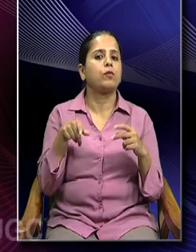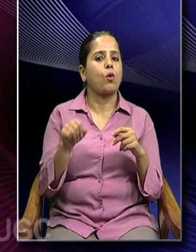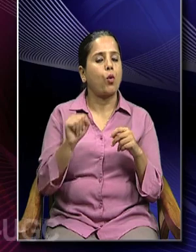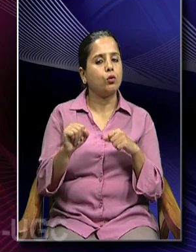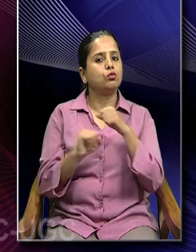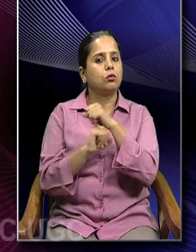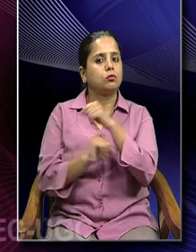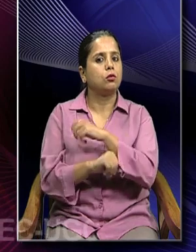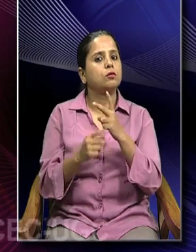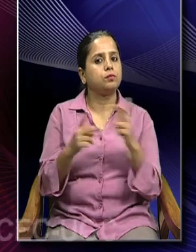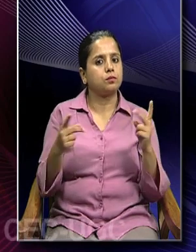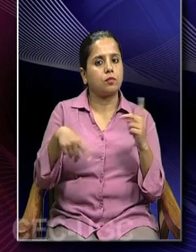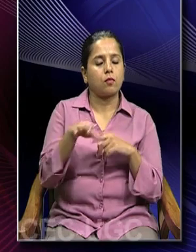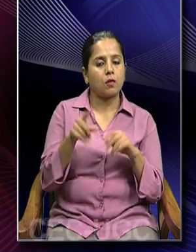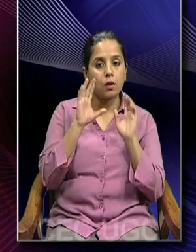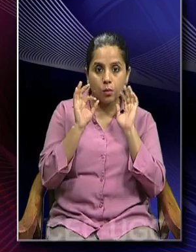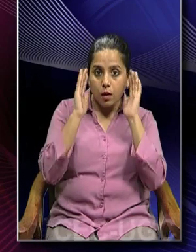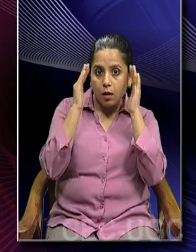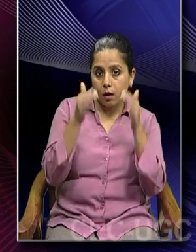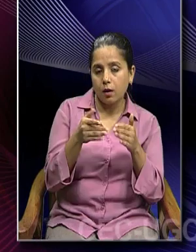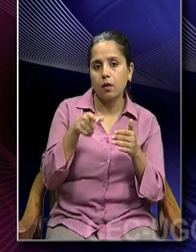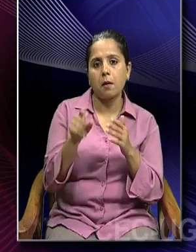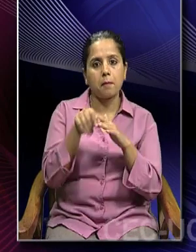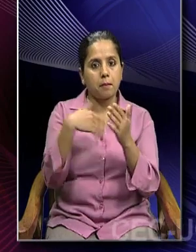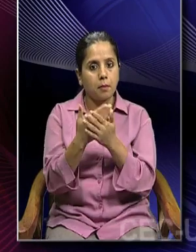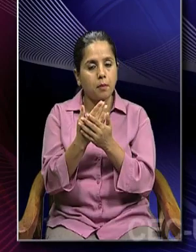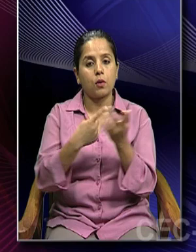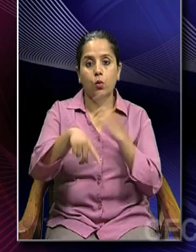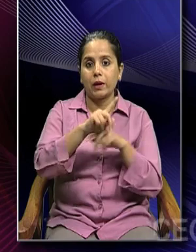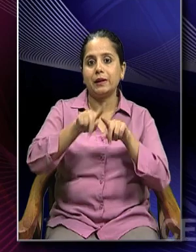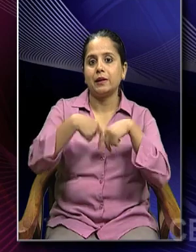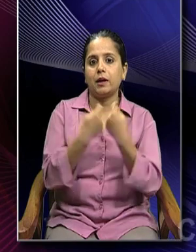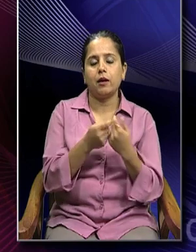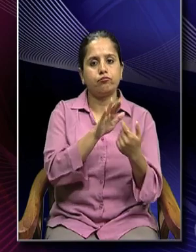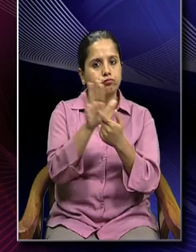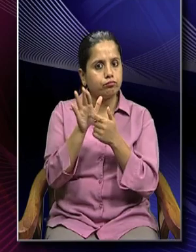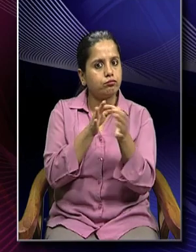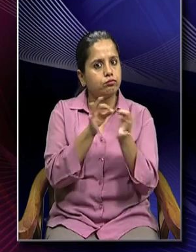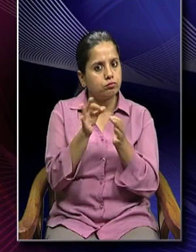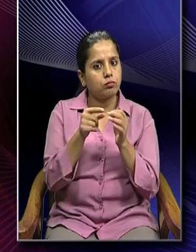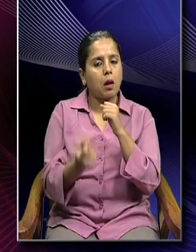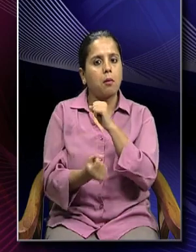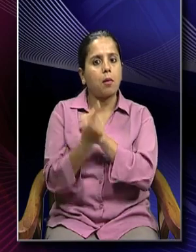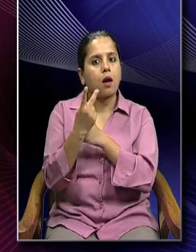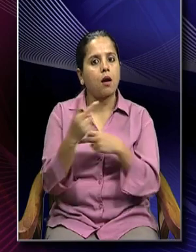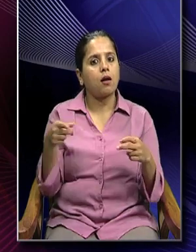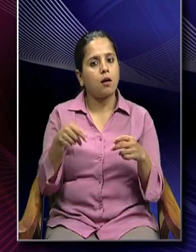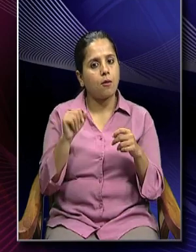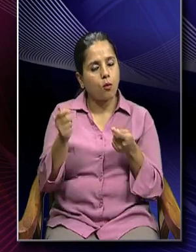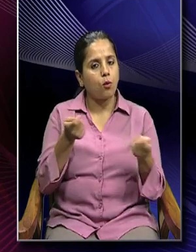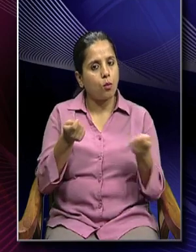structures, having emphasis on participation and team orientation is emerging as a dominant form